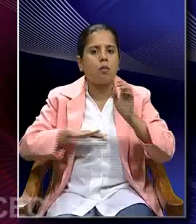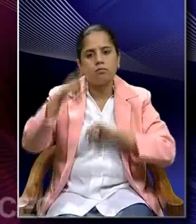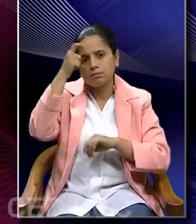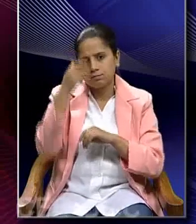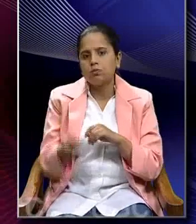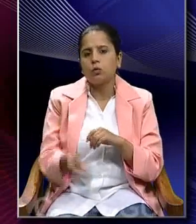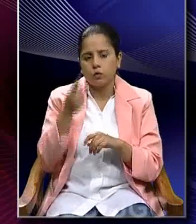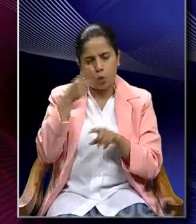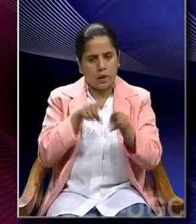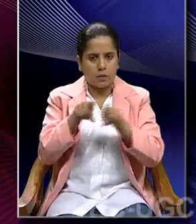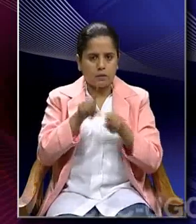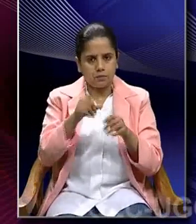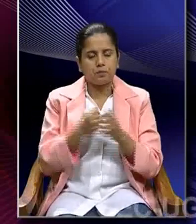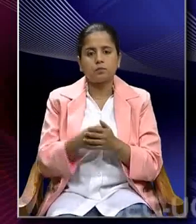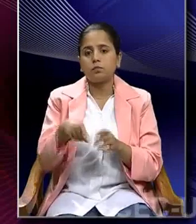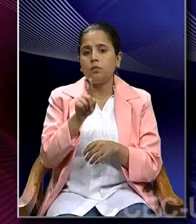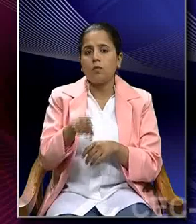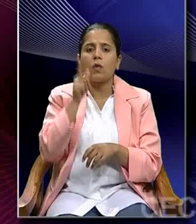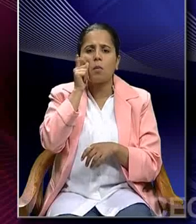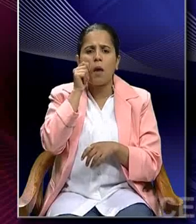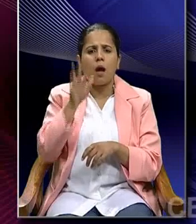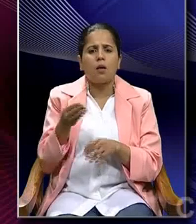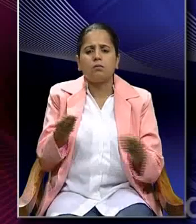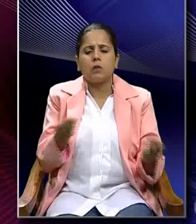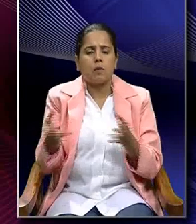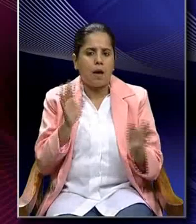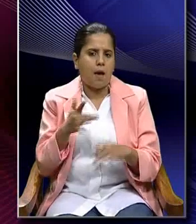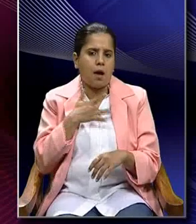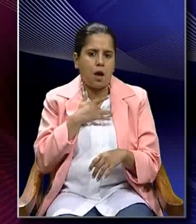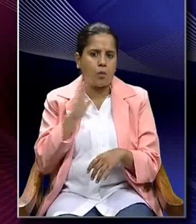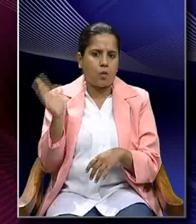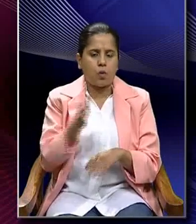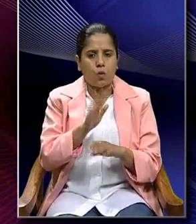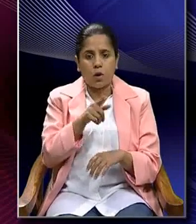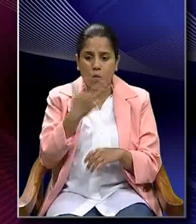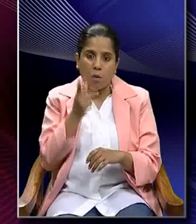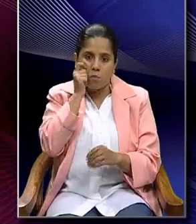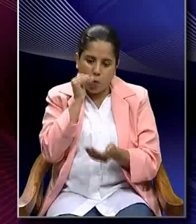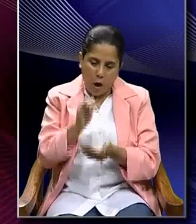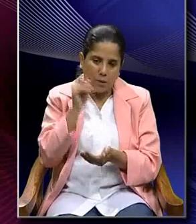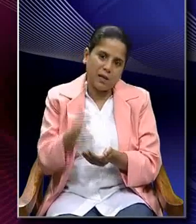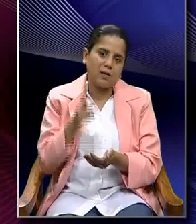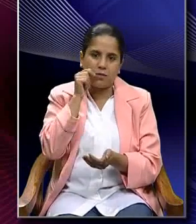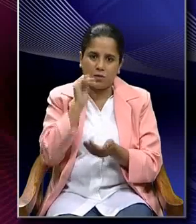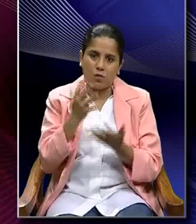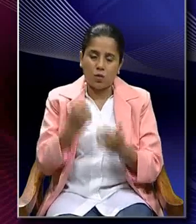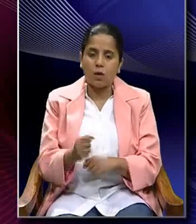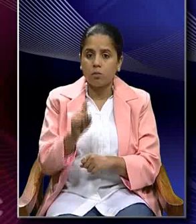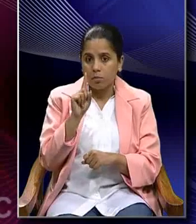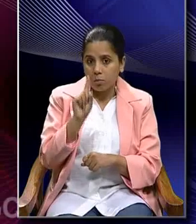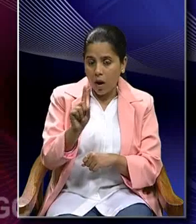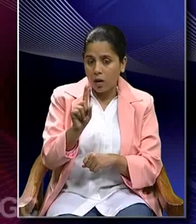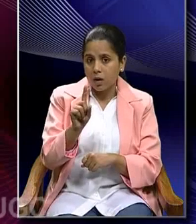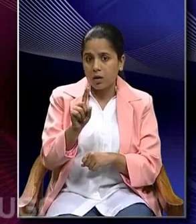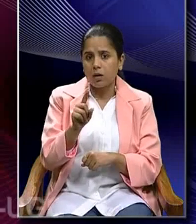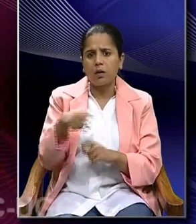example, there is a male bias in society. Everybody wants a boy child. But it's only